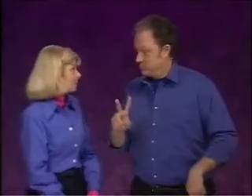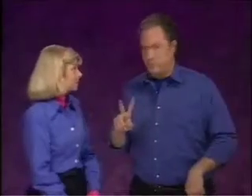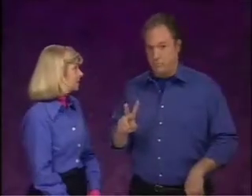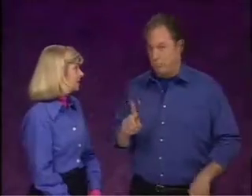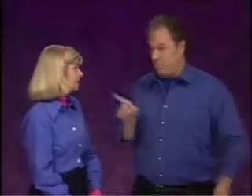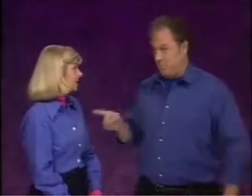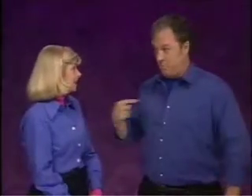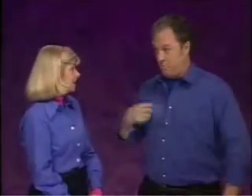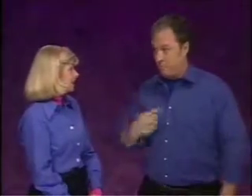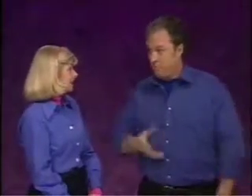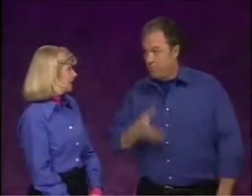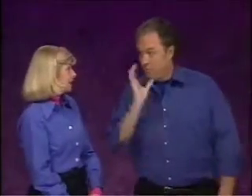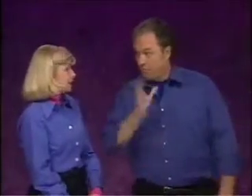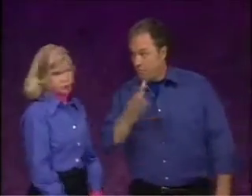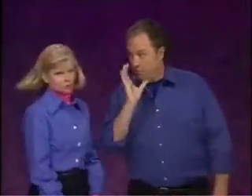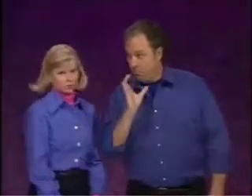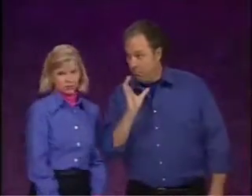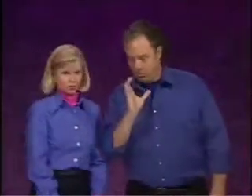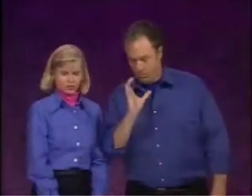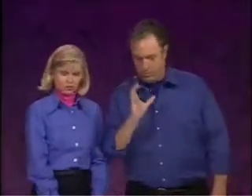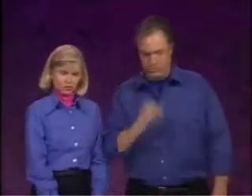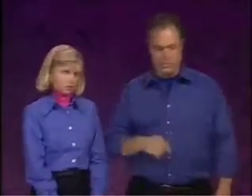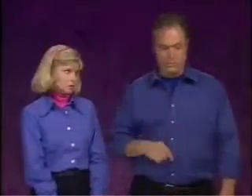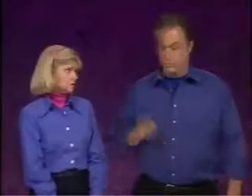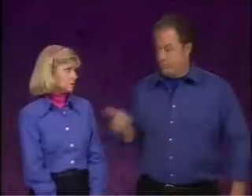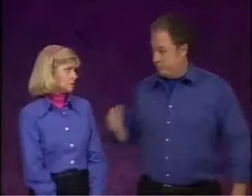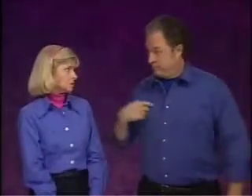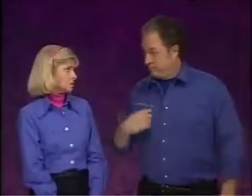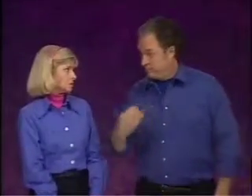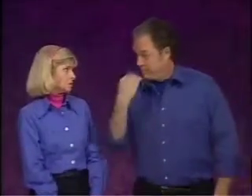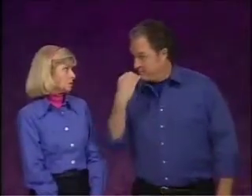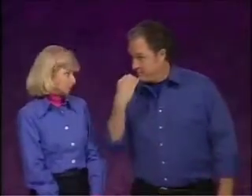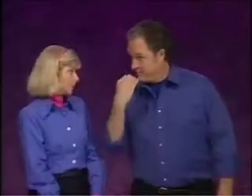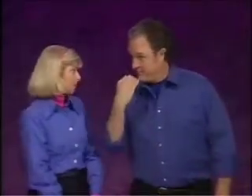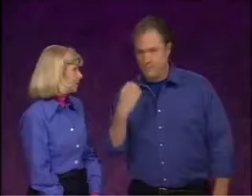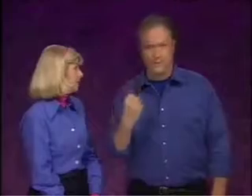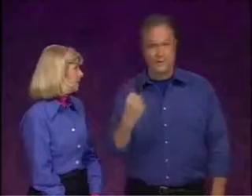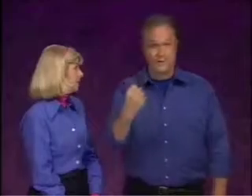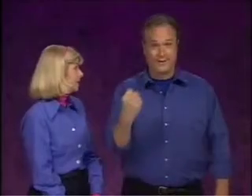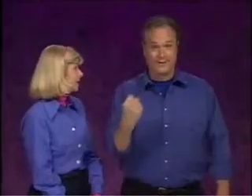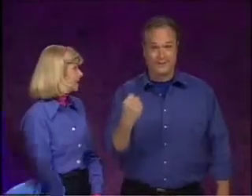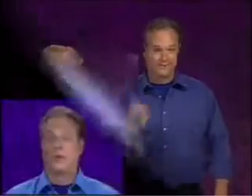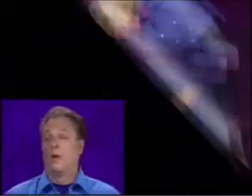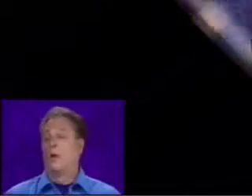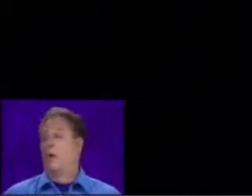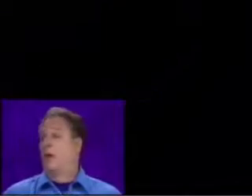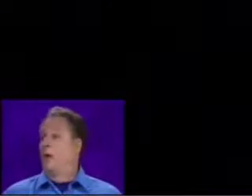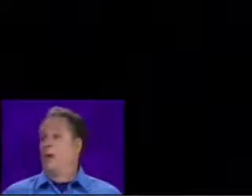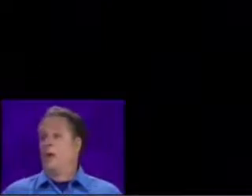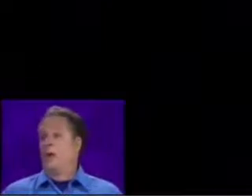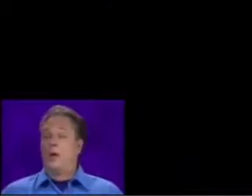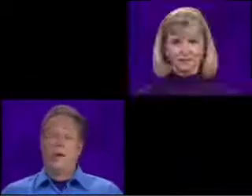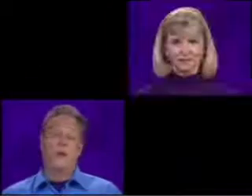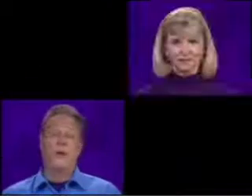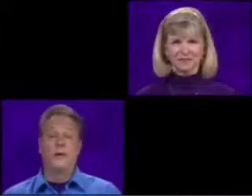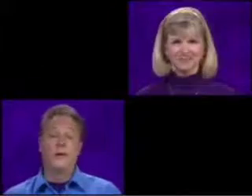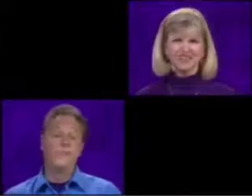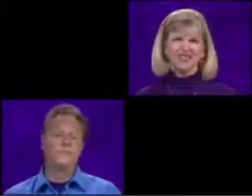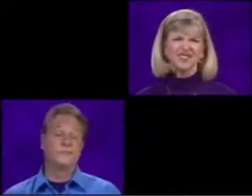sign. Then we showed you 100 signs you'd understand even if we didn't teach them. In lesson 2, we showed you that you